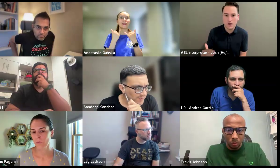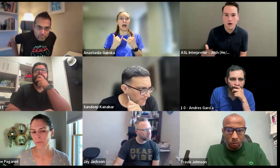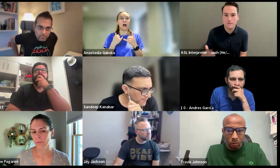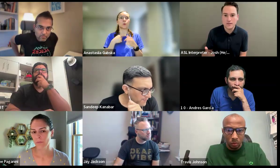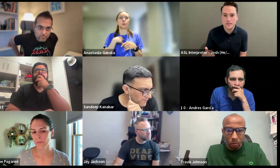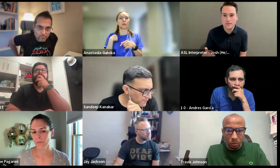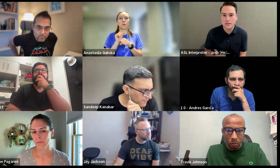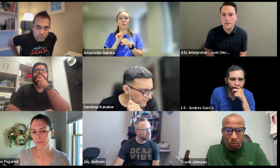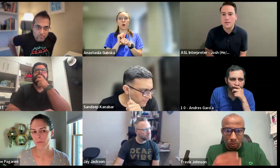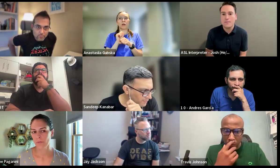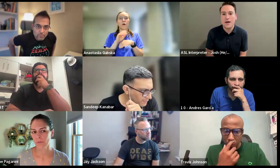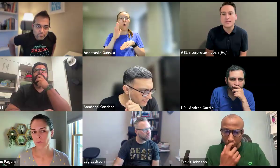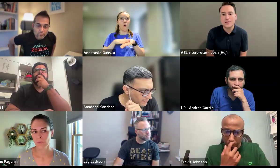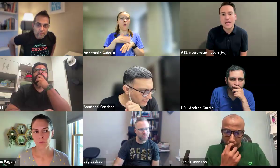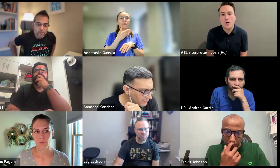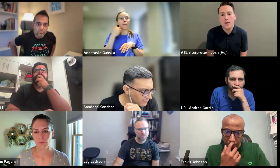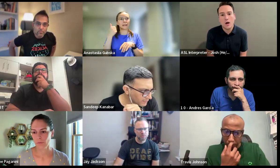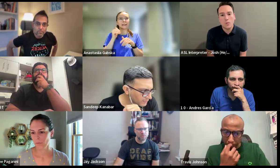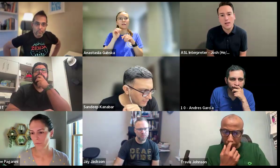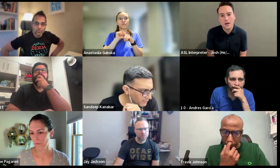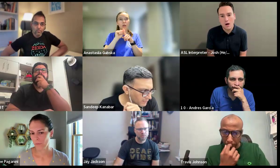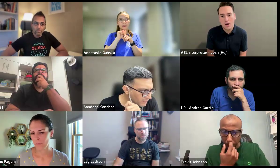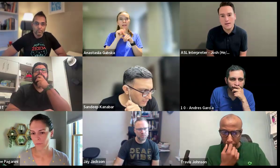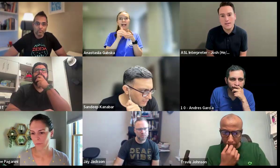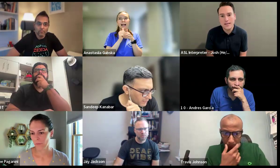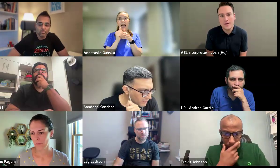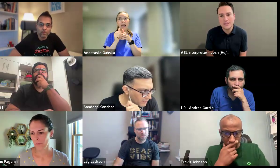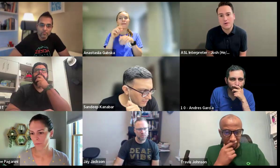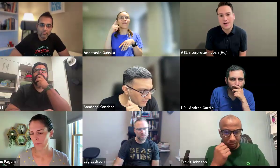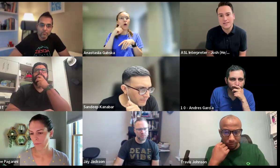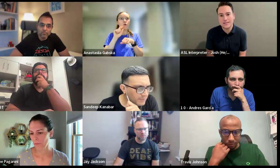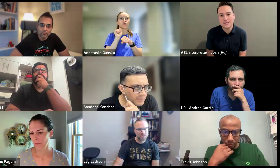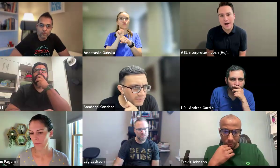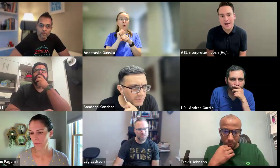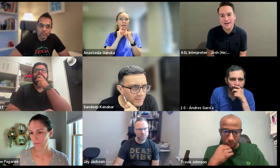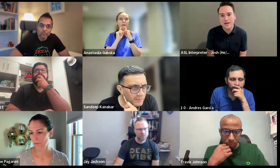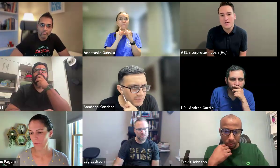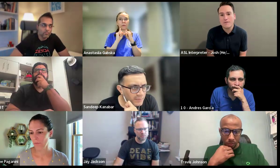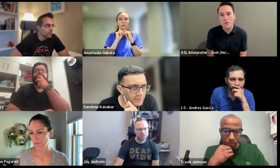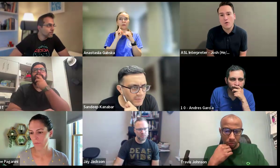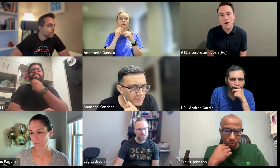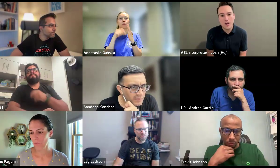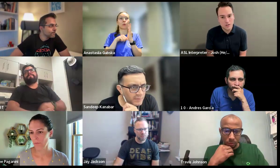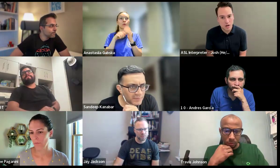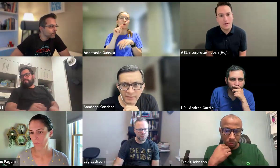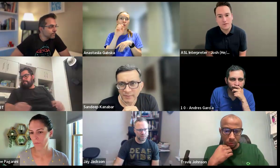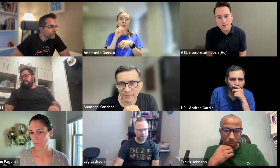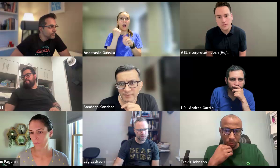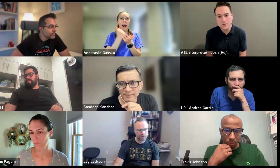the conference, but now we are working on the best practices guide for job